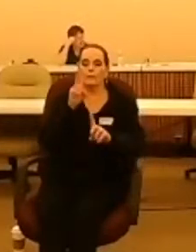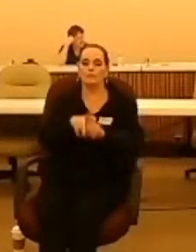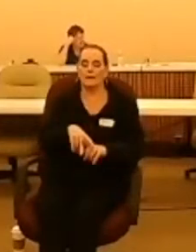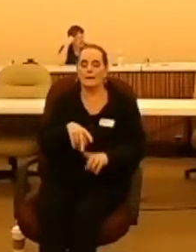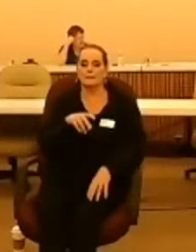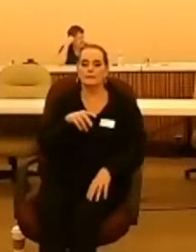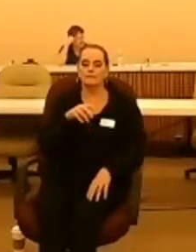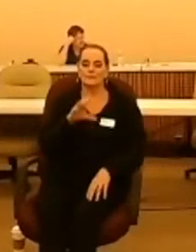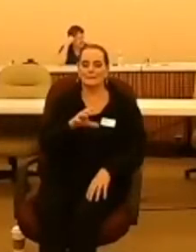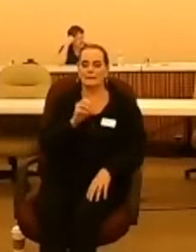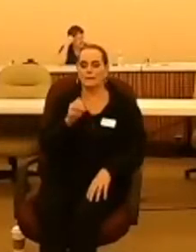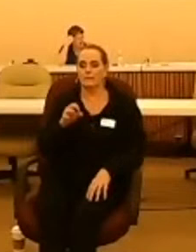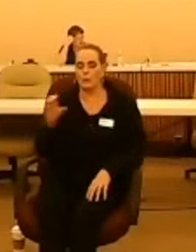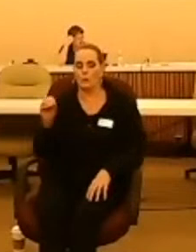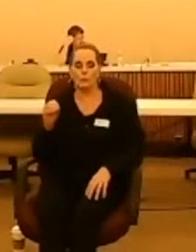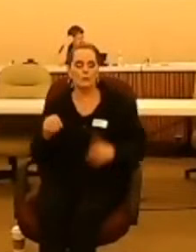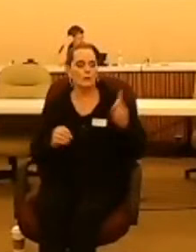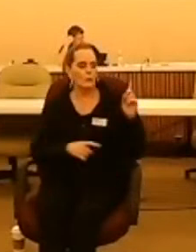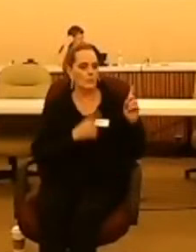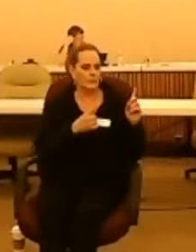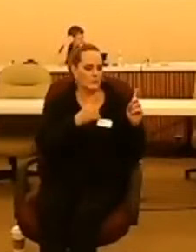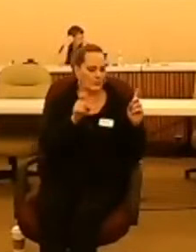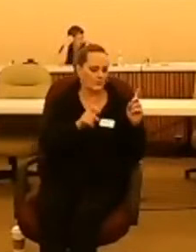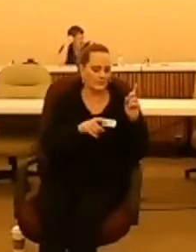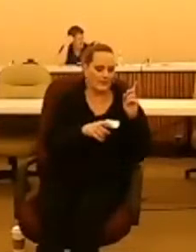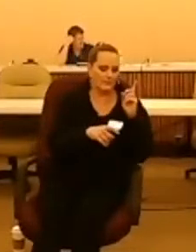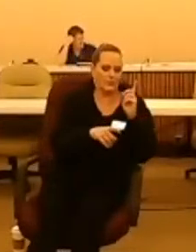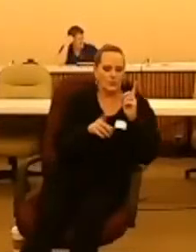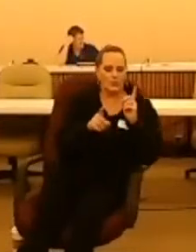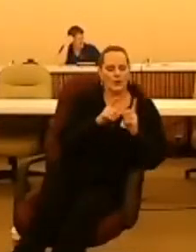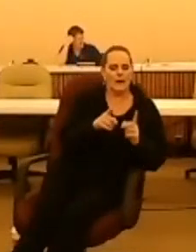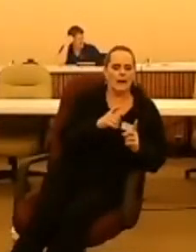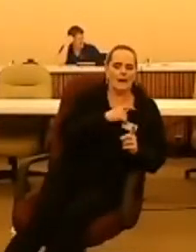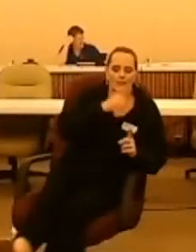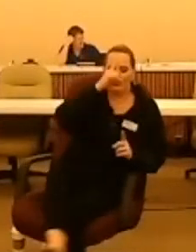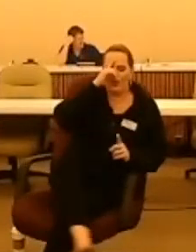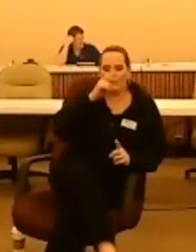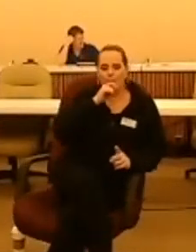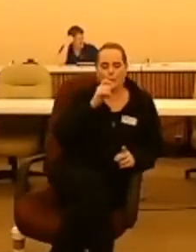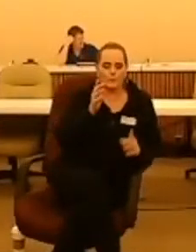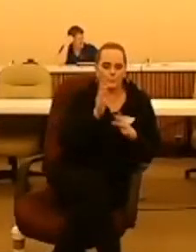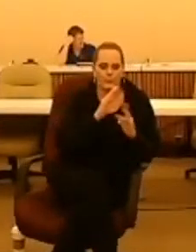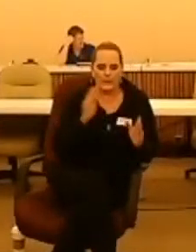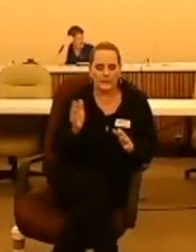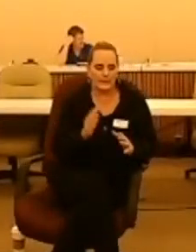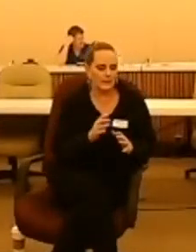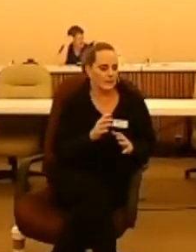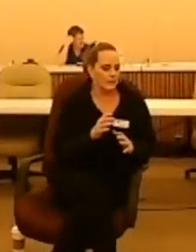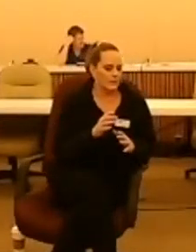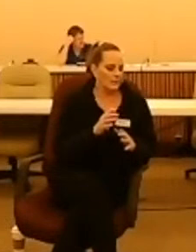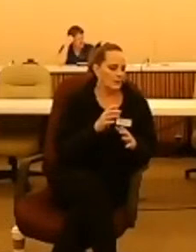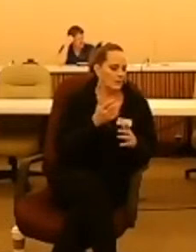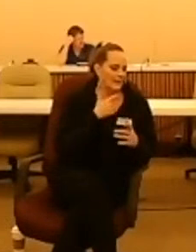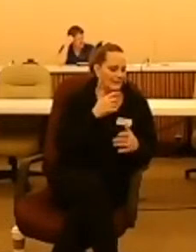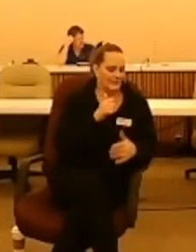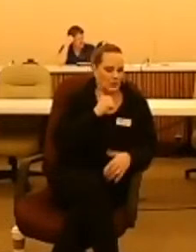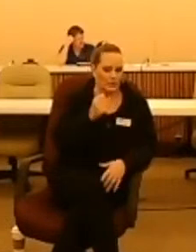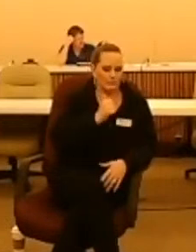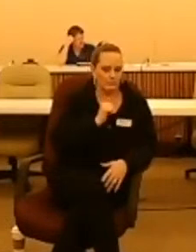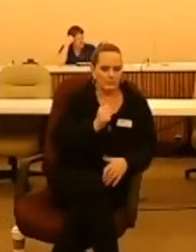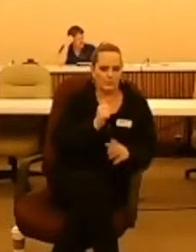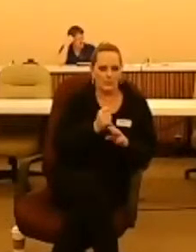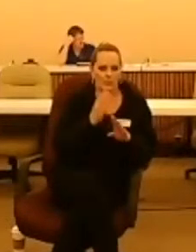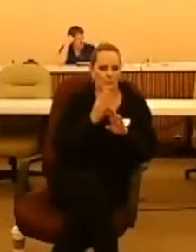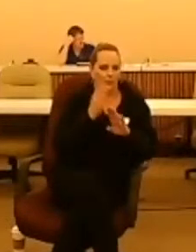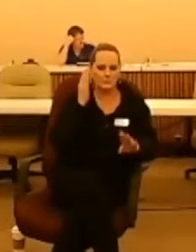One question I had on that when we originally were talking about this, weren't they planning on having shuttle service?